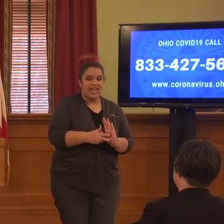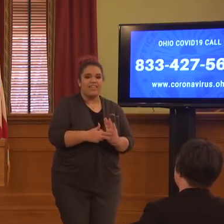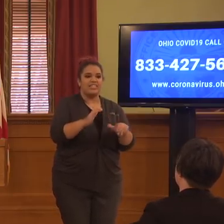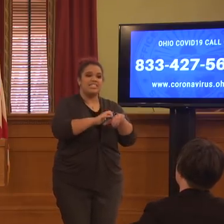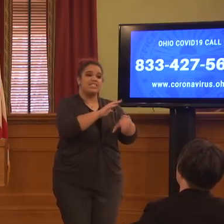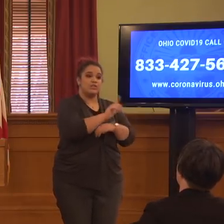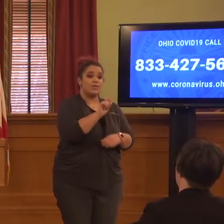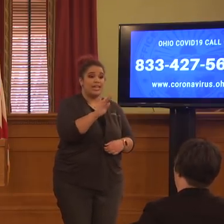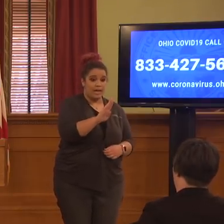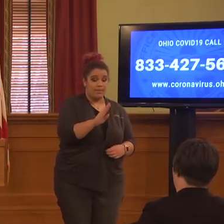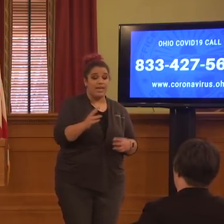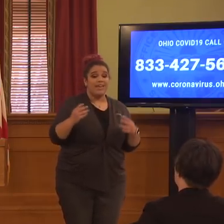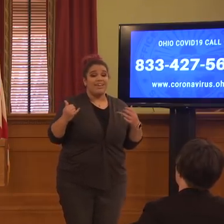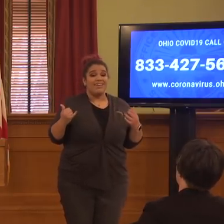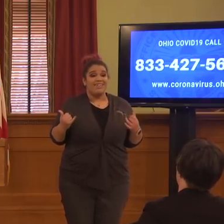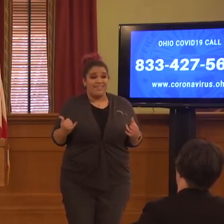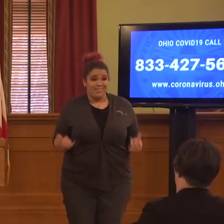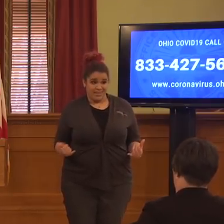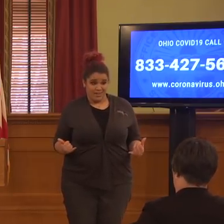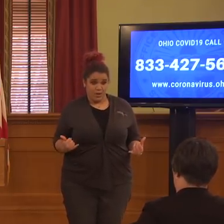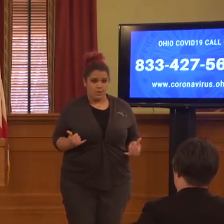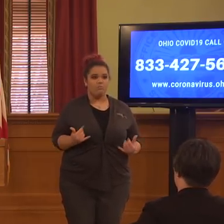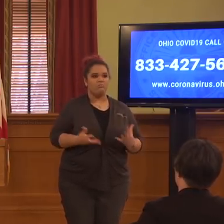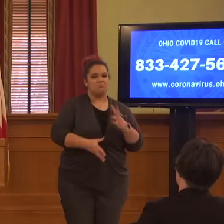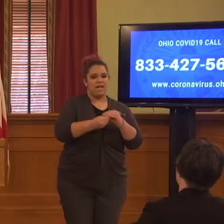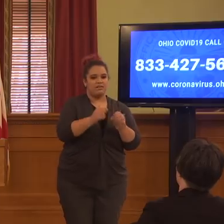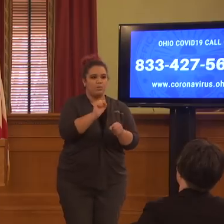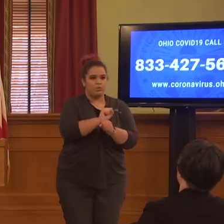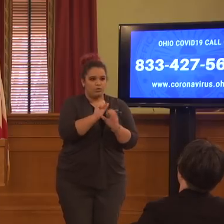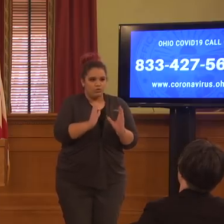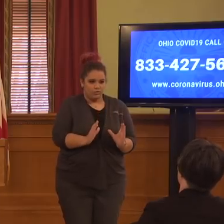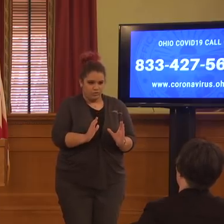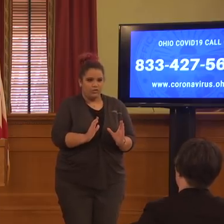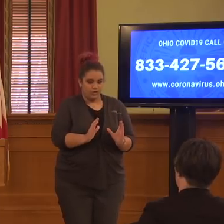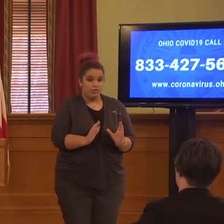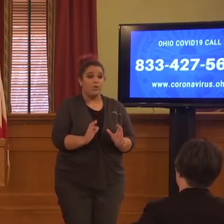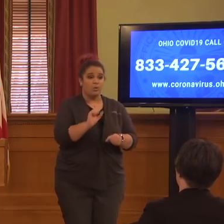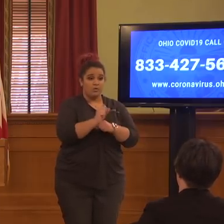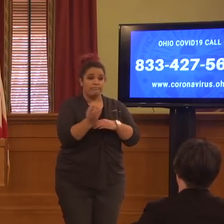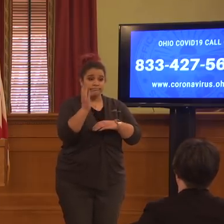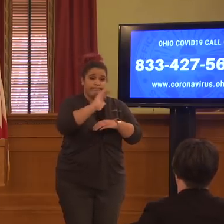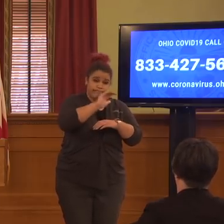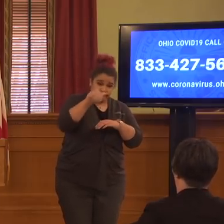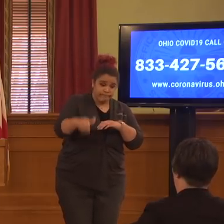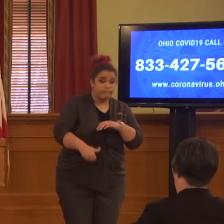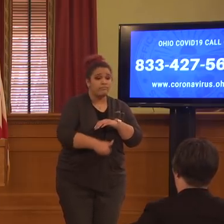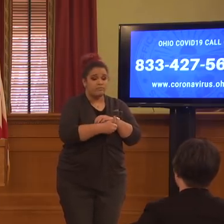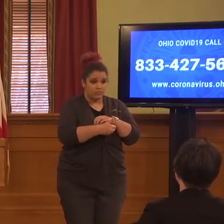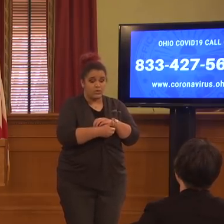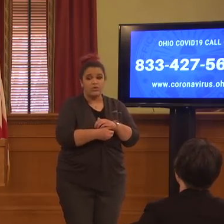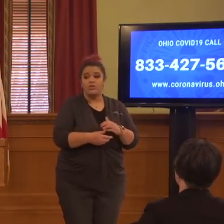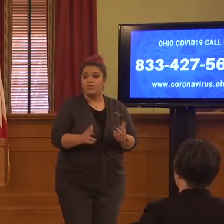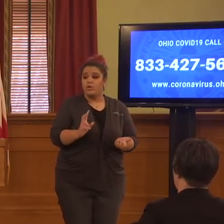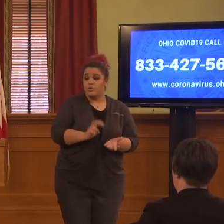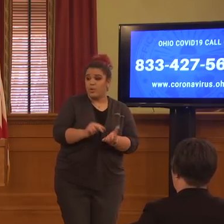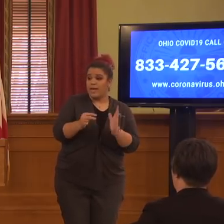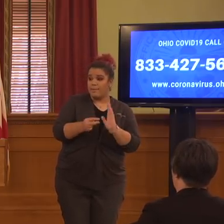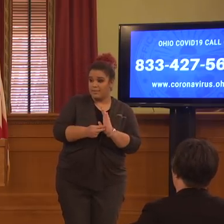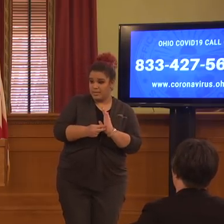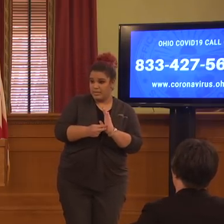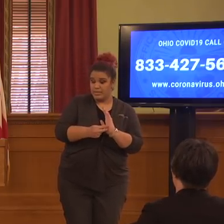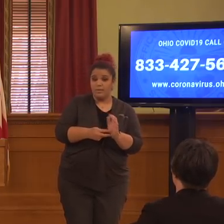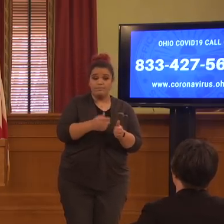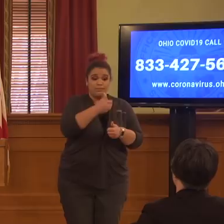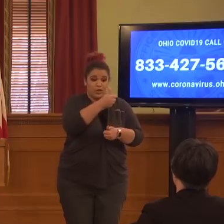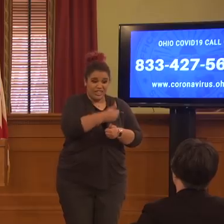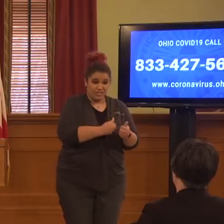3 shifts. What it means, Laura, is that it gives us a capacity approximately 500 people per